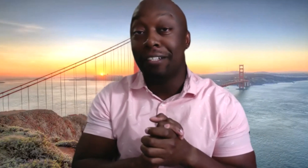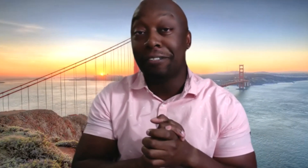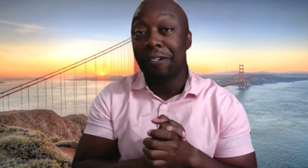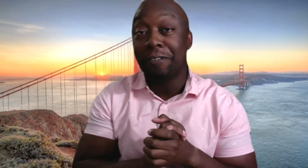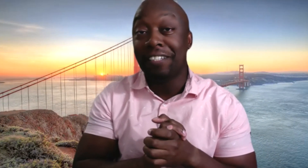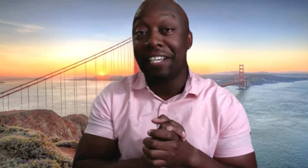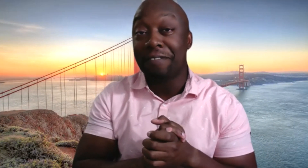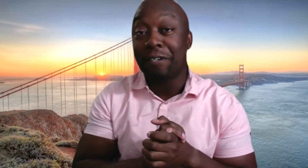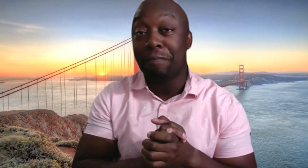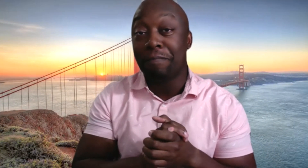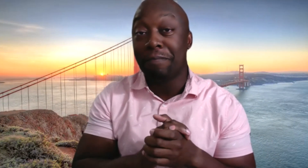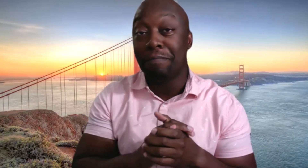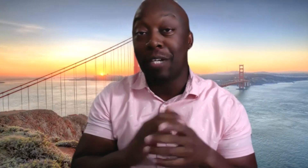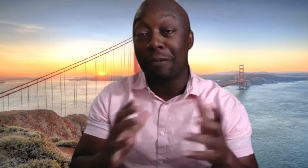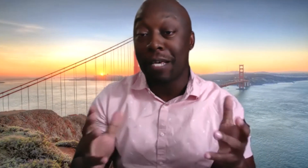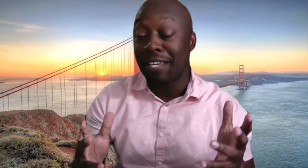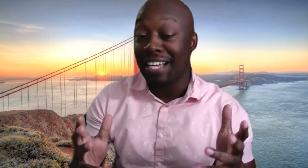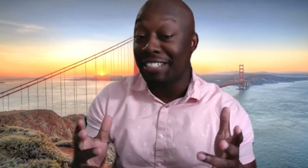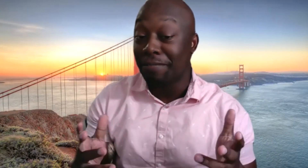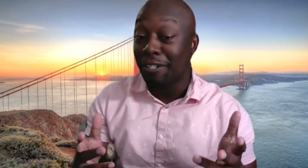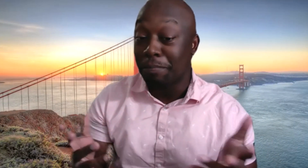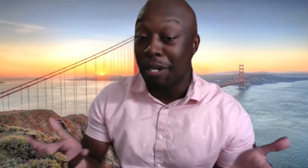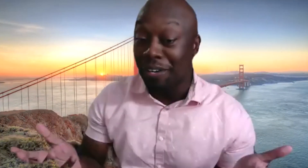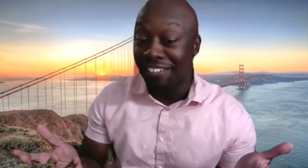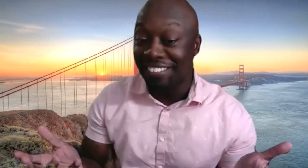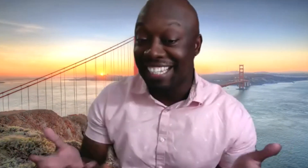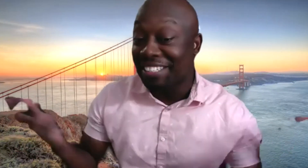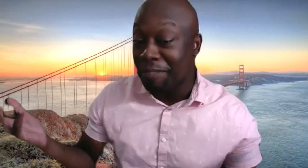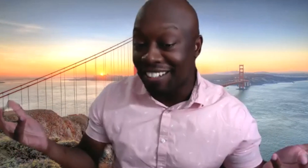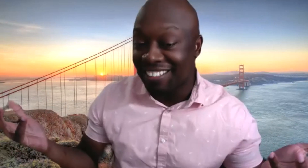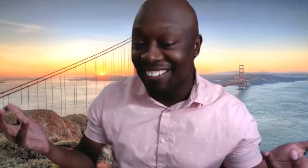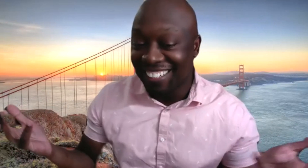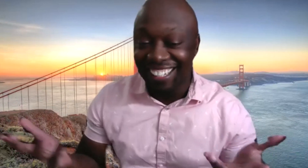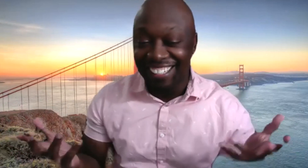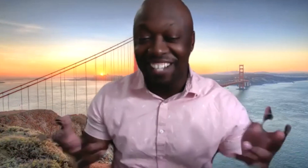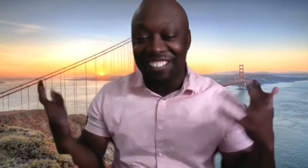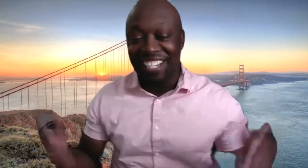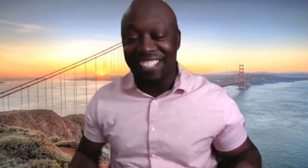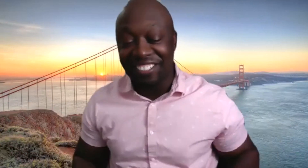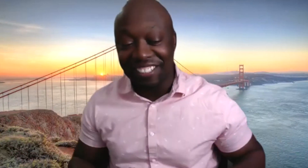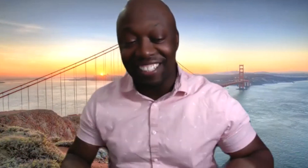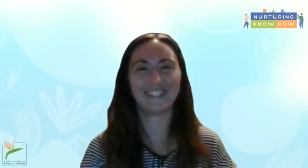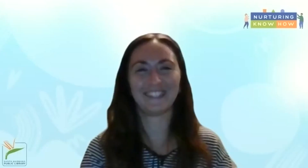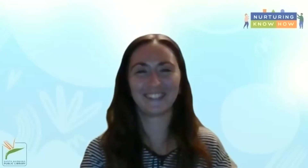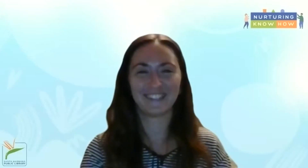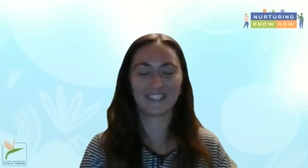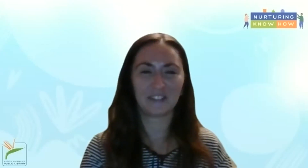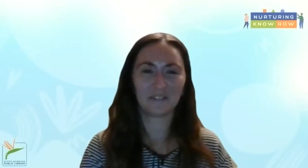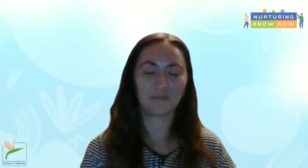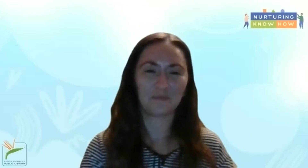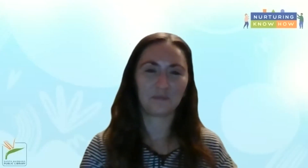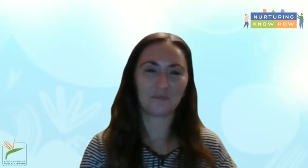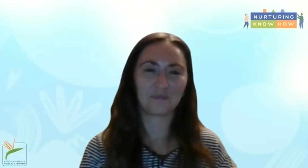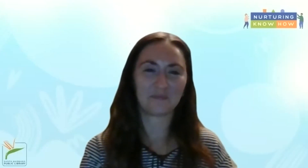a milestone when your baby has its first blowout. That's a milestone. That was kind of interesting. So